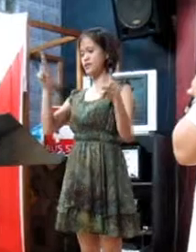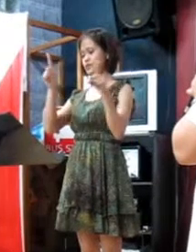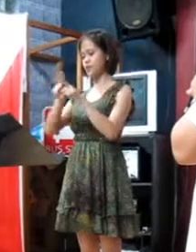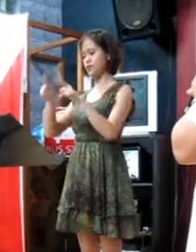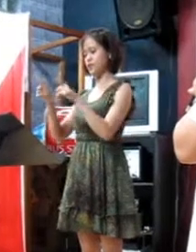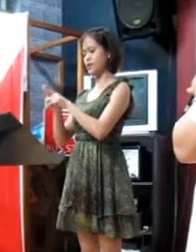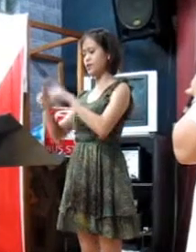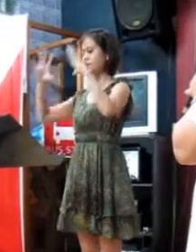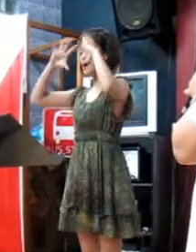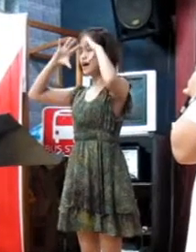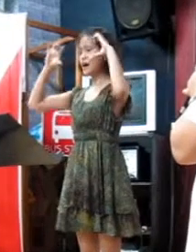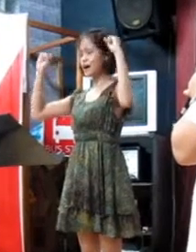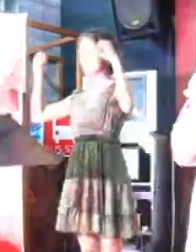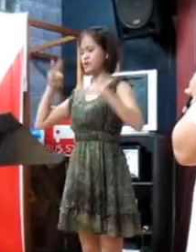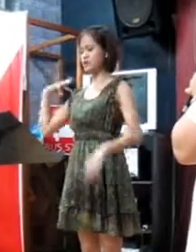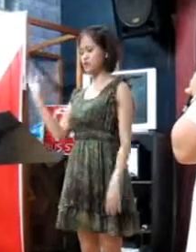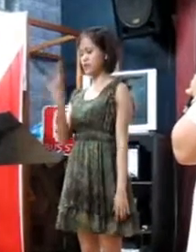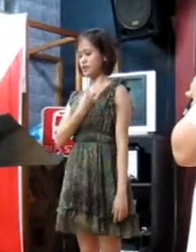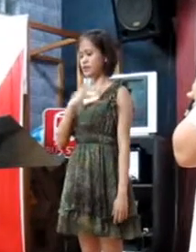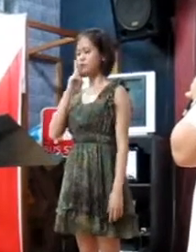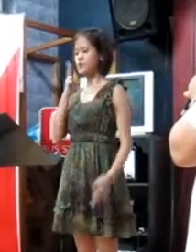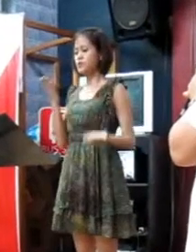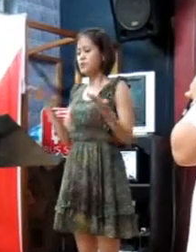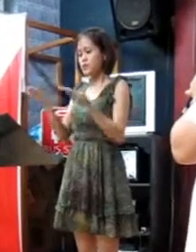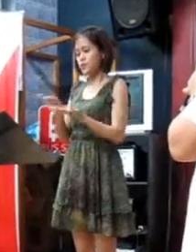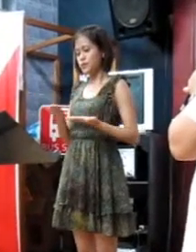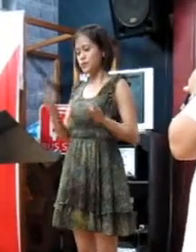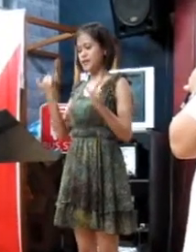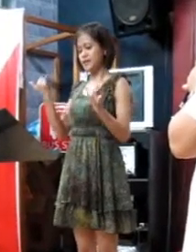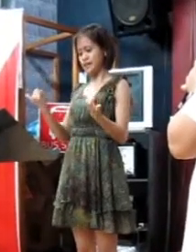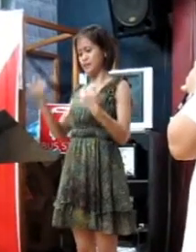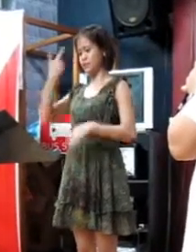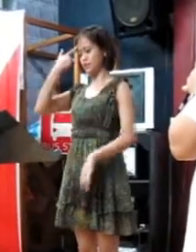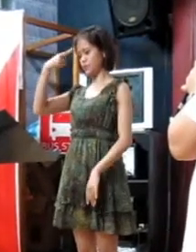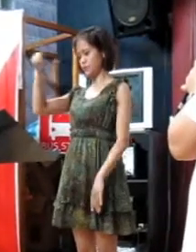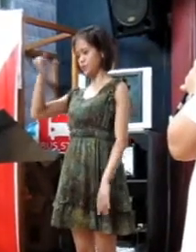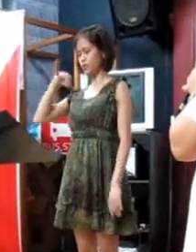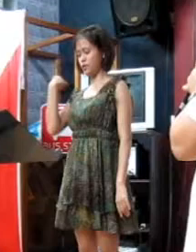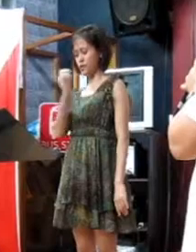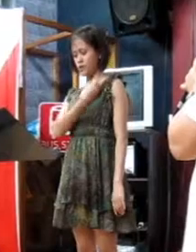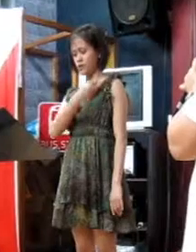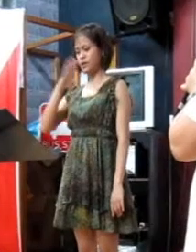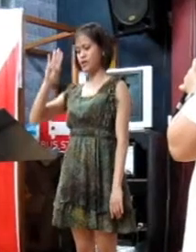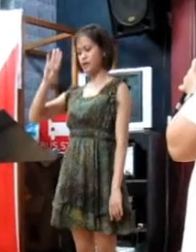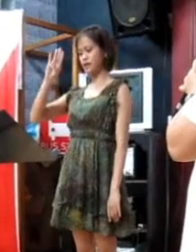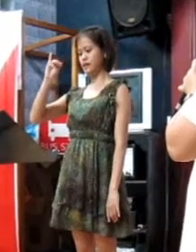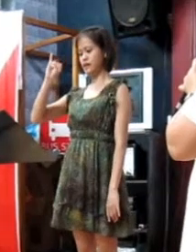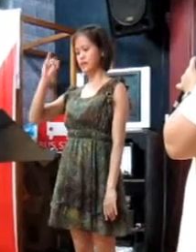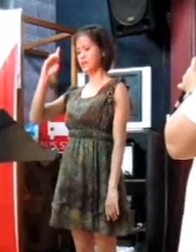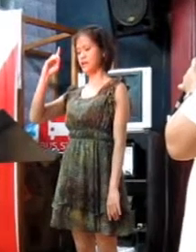voting me as President. We are here today for our